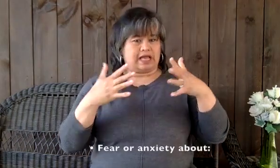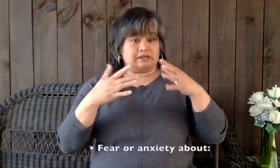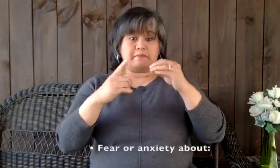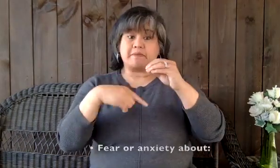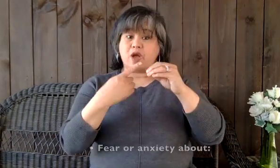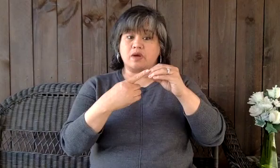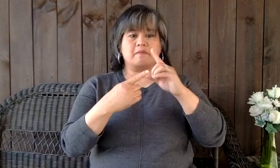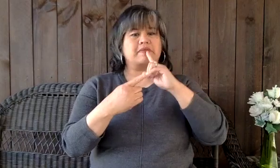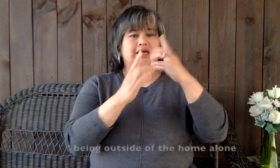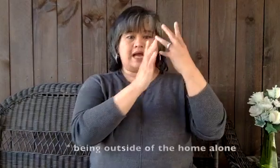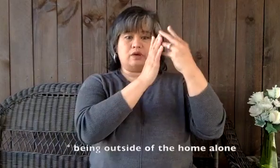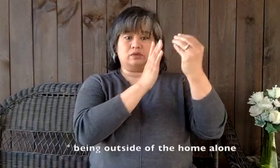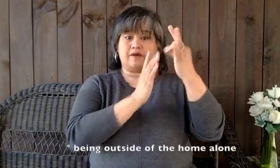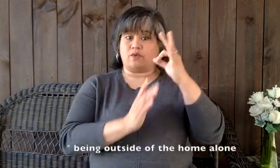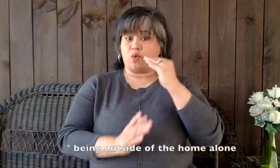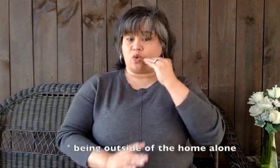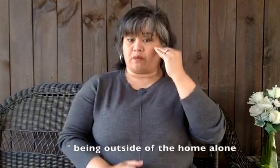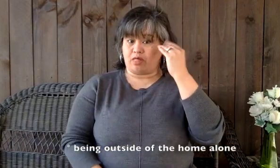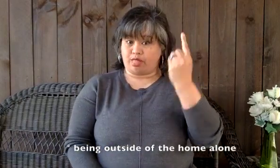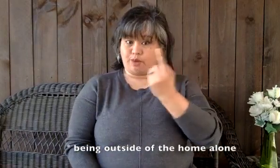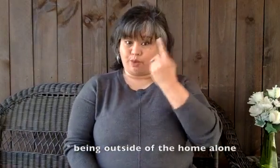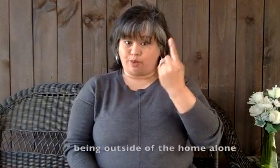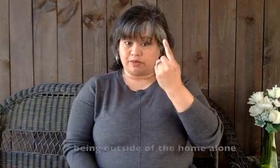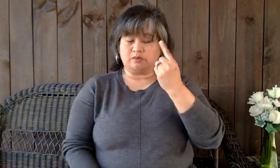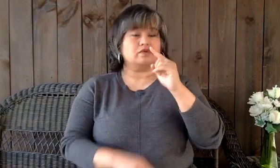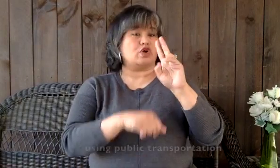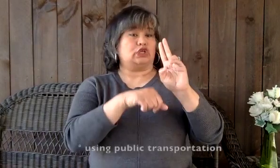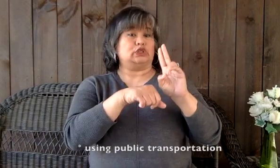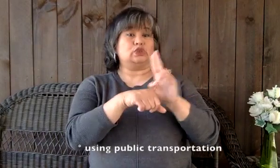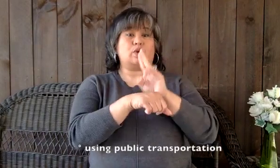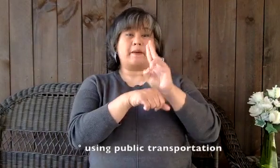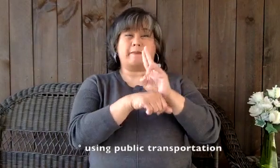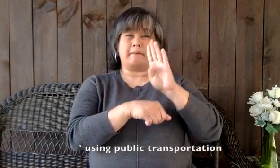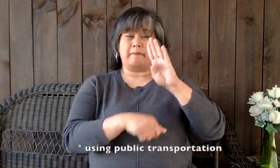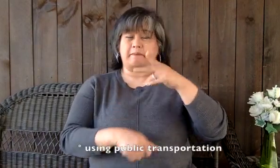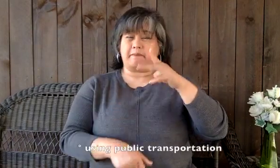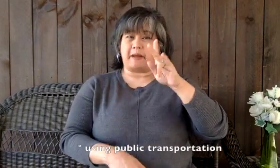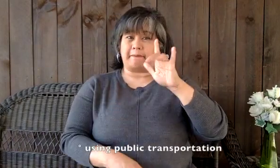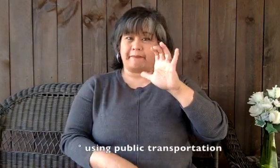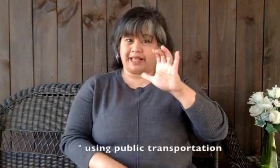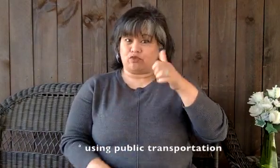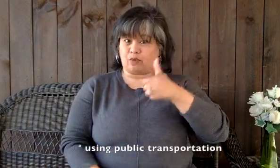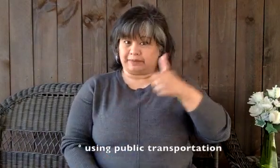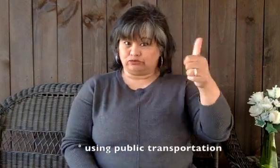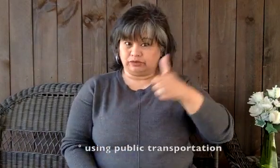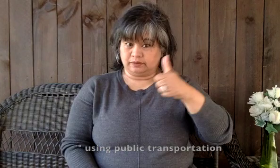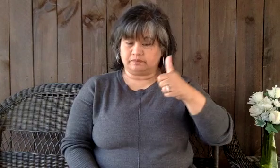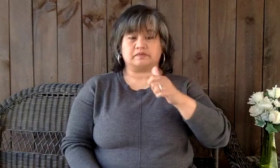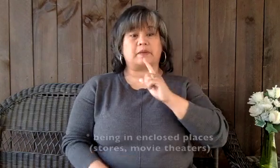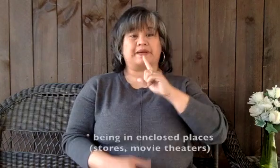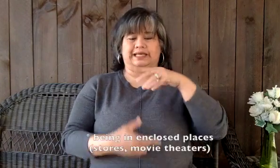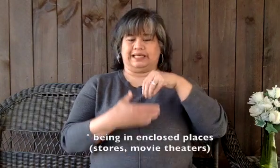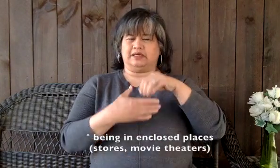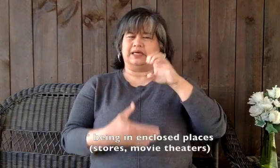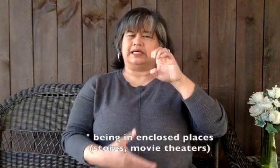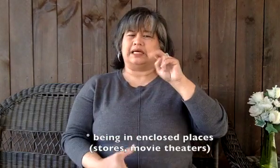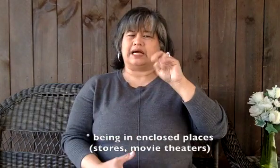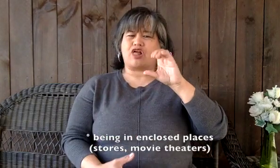Fear or anxiety about being outside of the home alone, using public transportation, being in